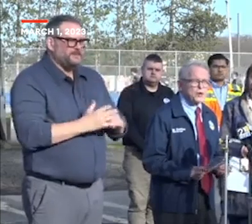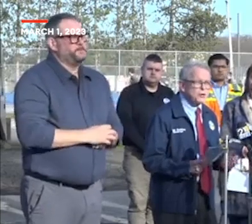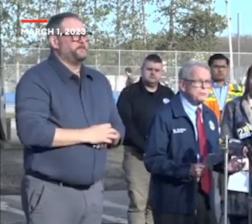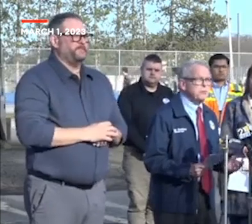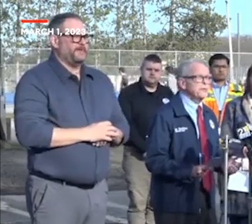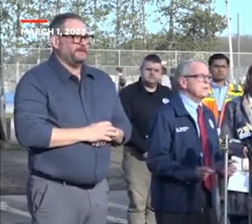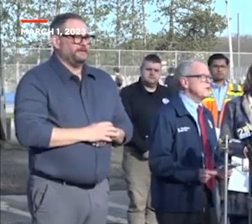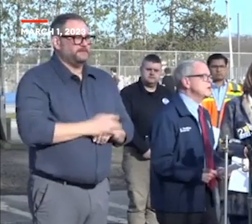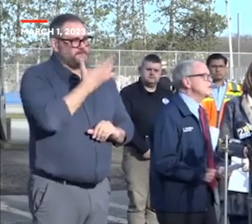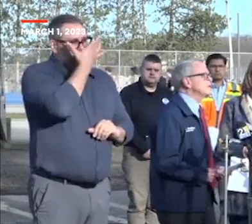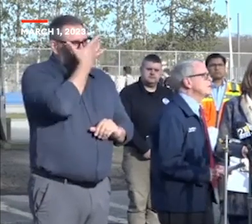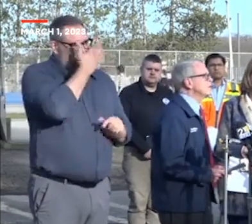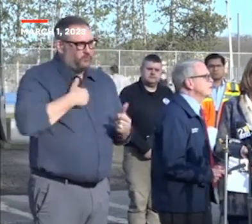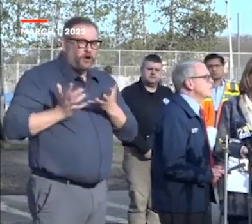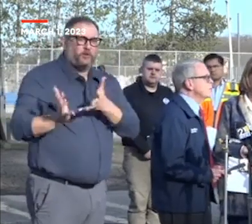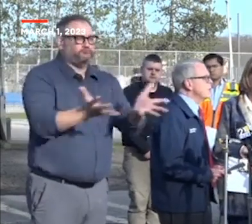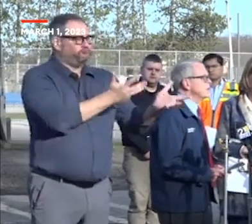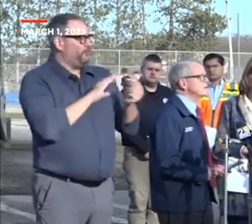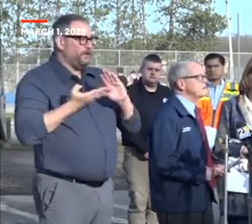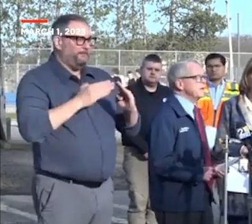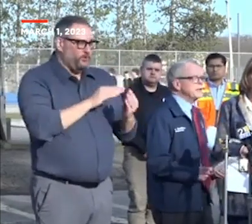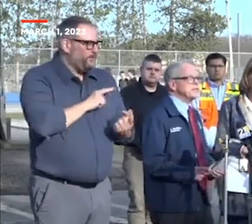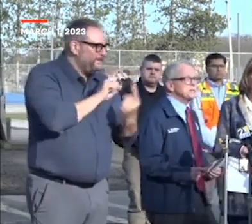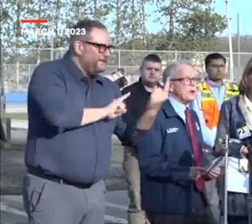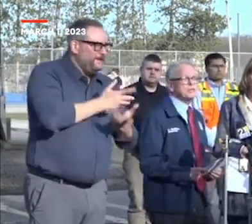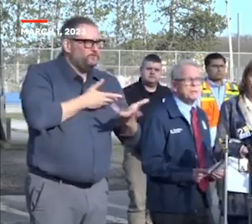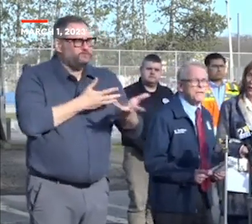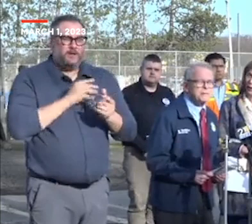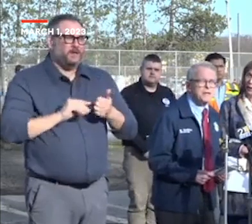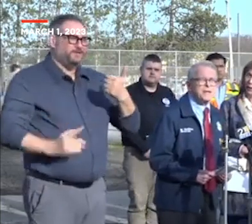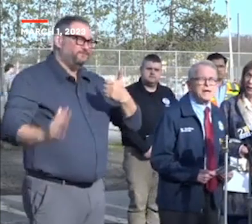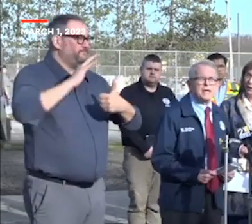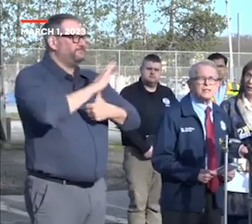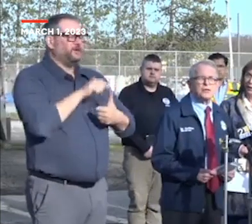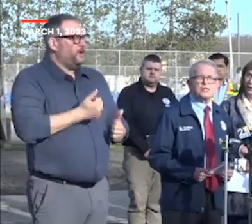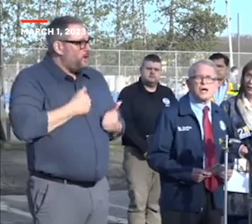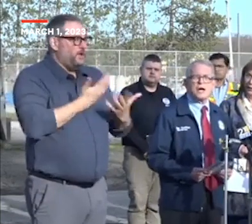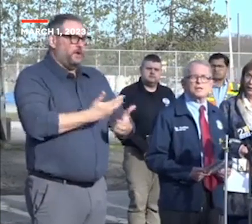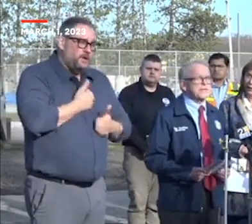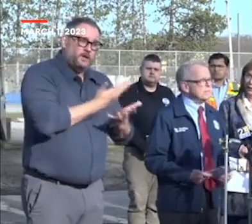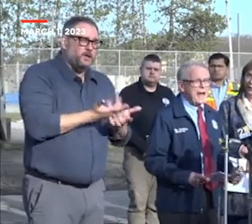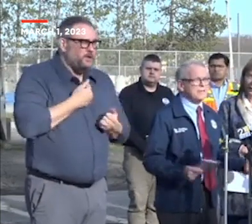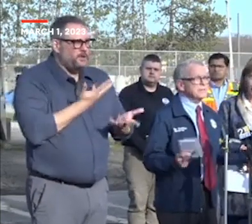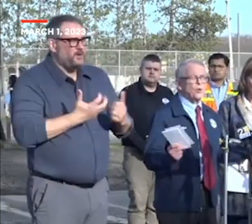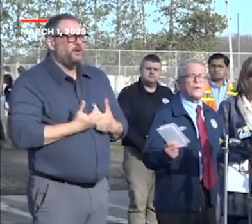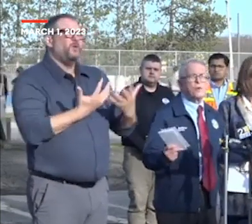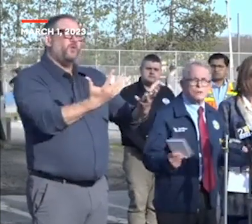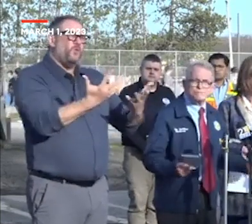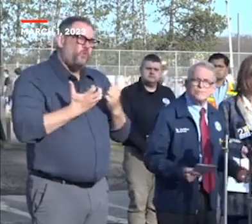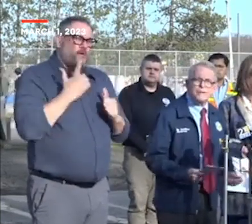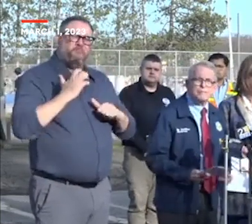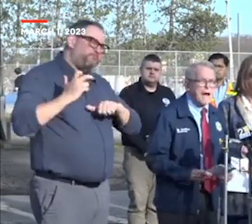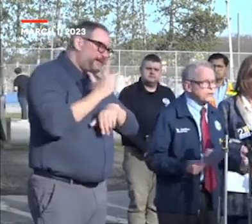When I talk to people in the community, the number one thing that is expressed to me is their desire to get back to where they